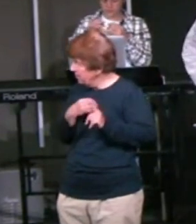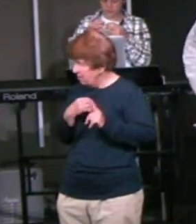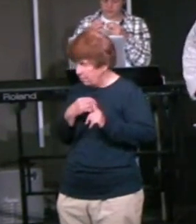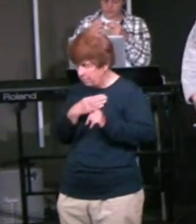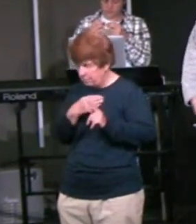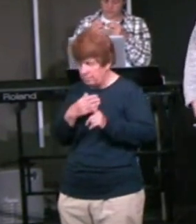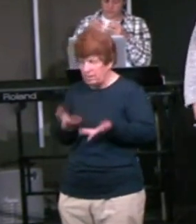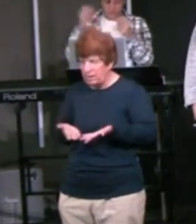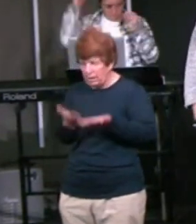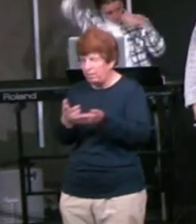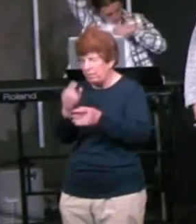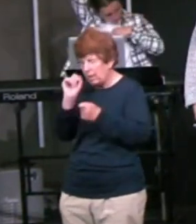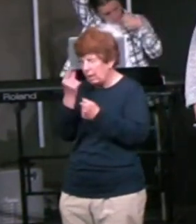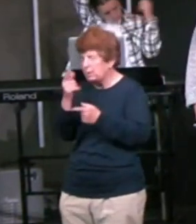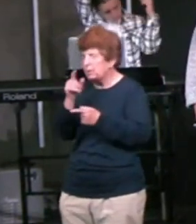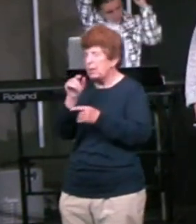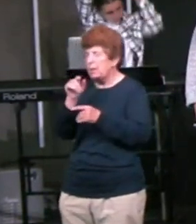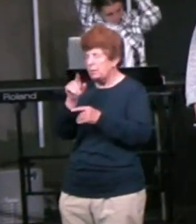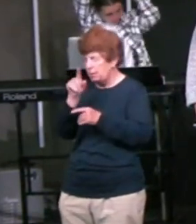Give them understanding of your truth.